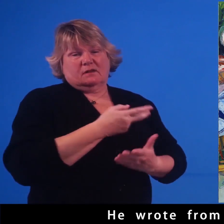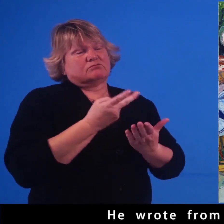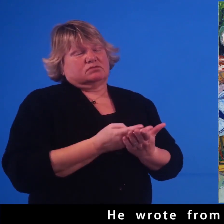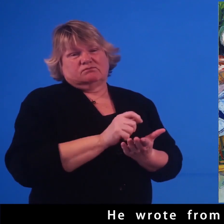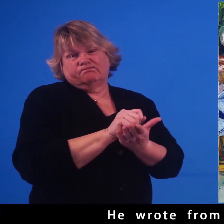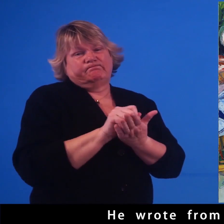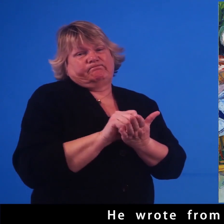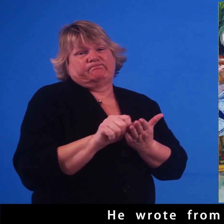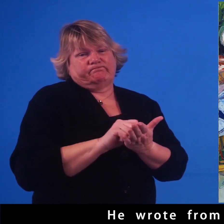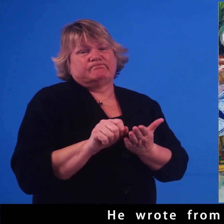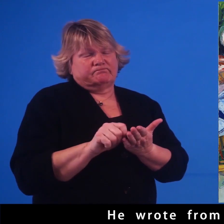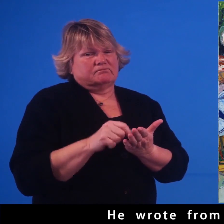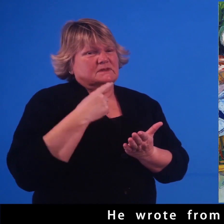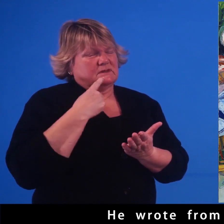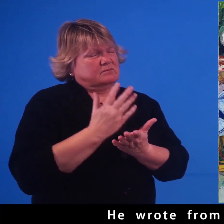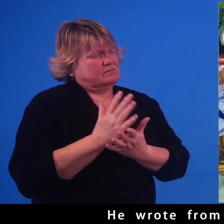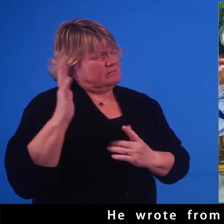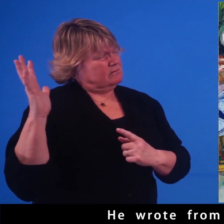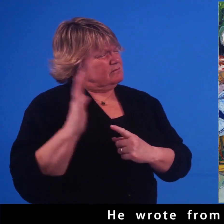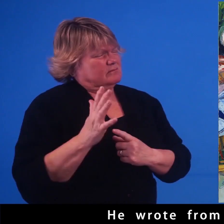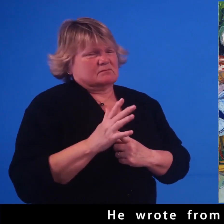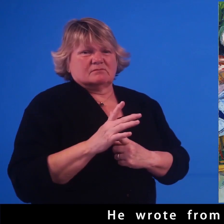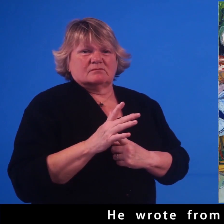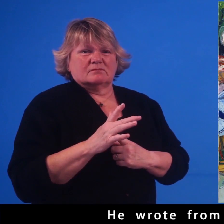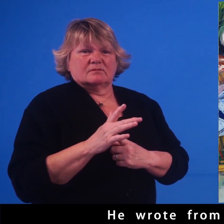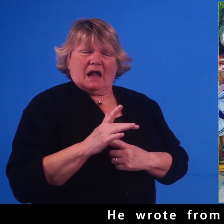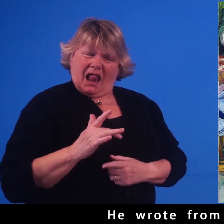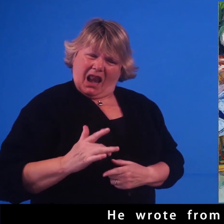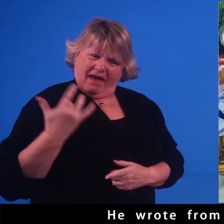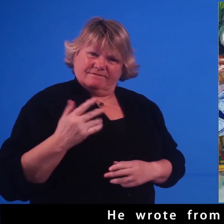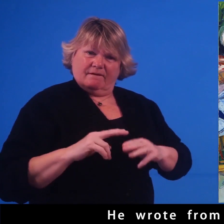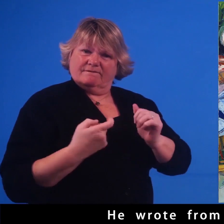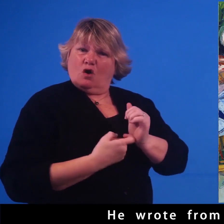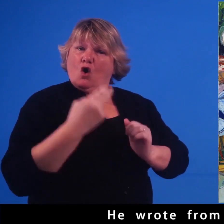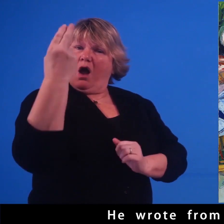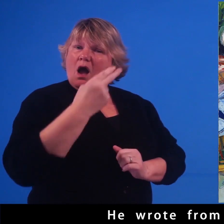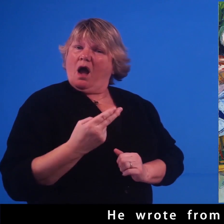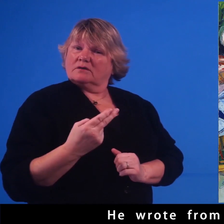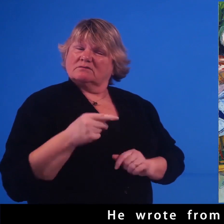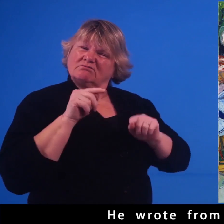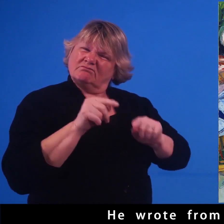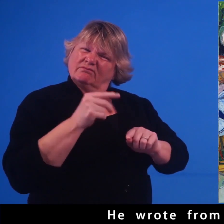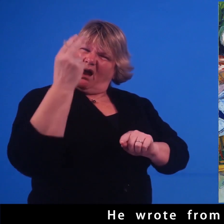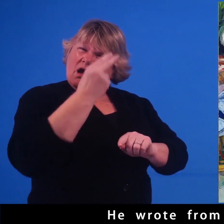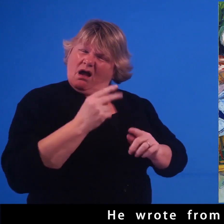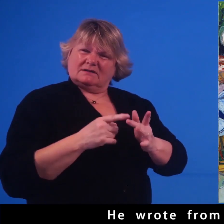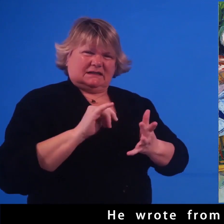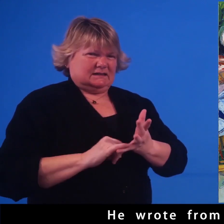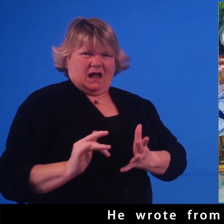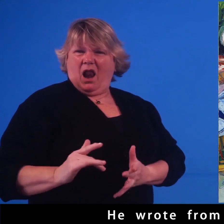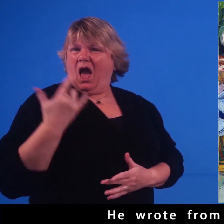He wrote from hospital that it was essential to live for art. Art is life.